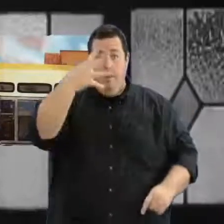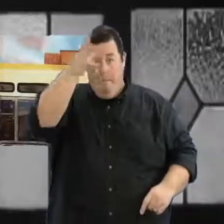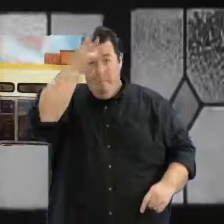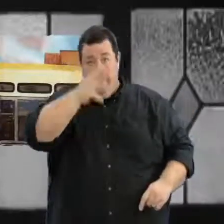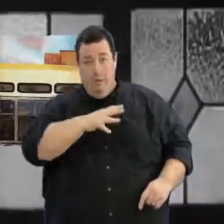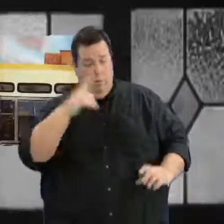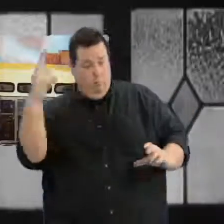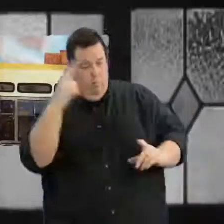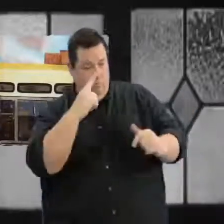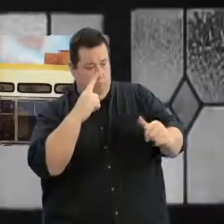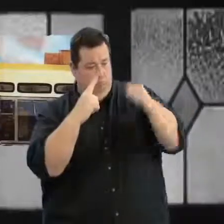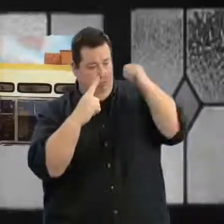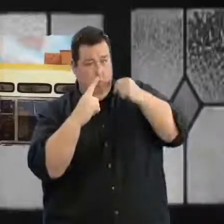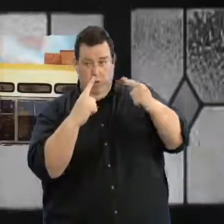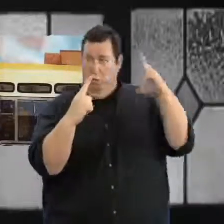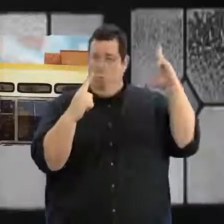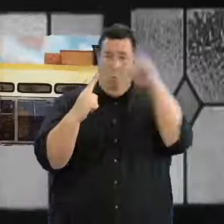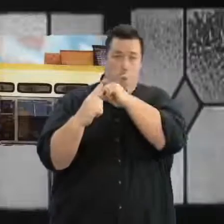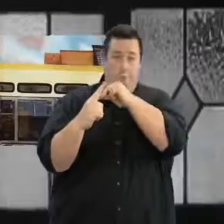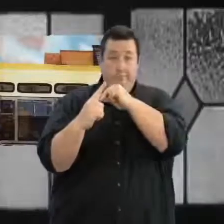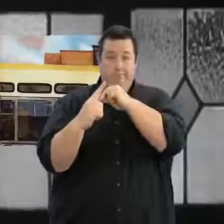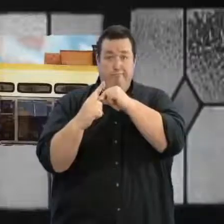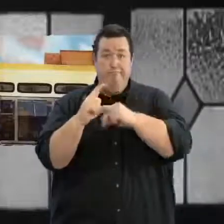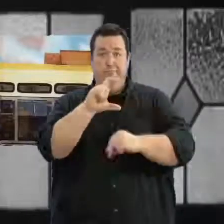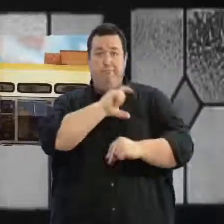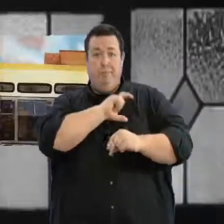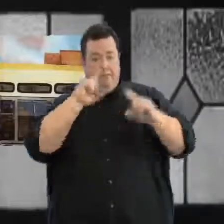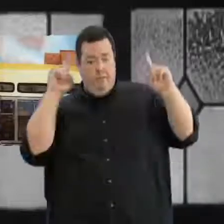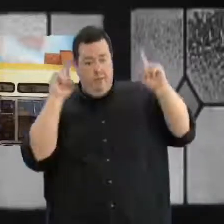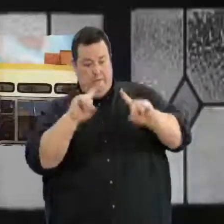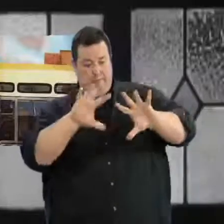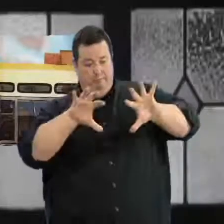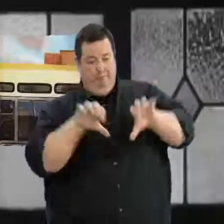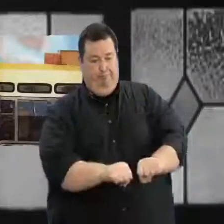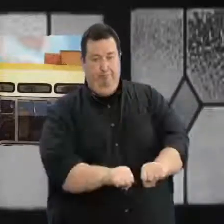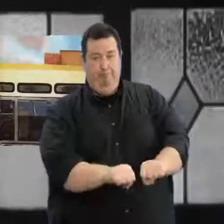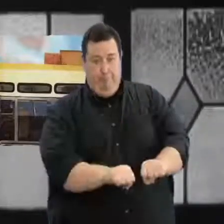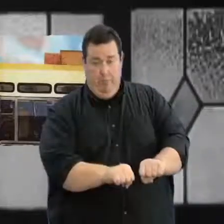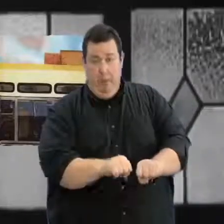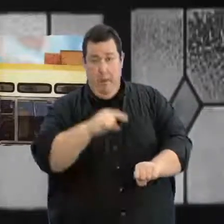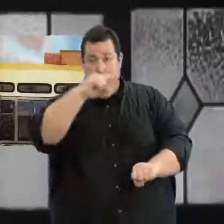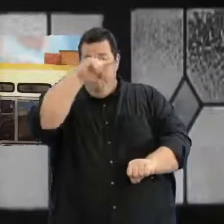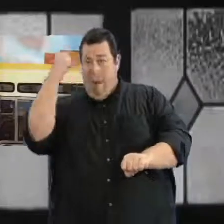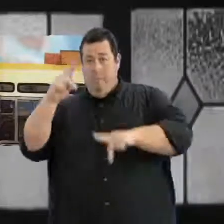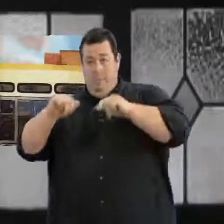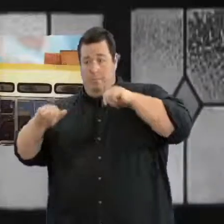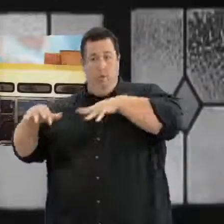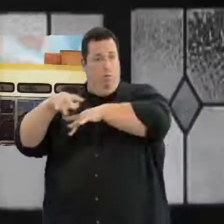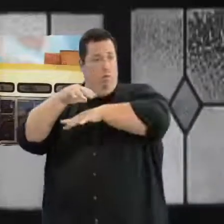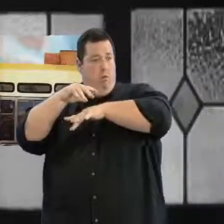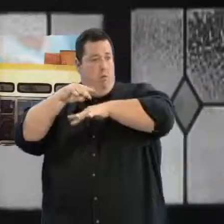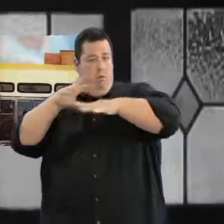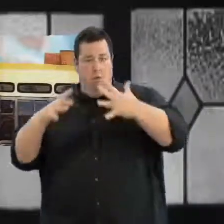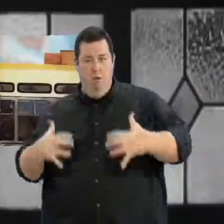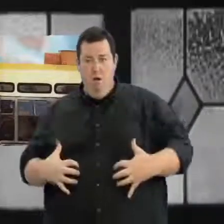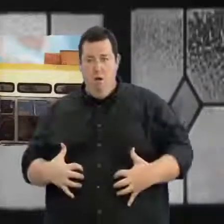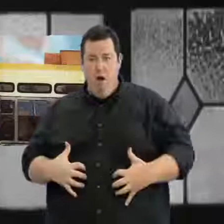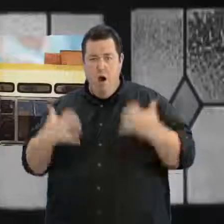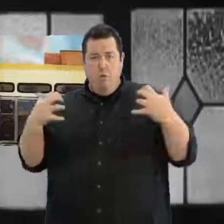A white man told her to get up from her seat on the bus so he could sit. She said no and was arrested. Montgomery's black citizens learned